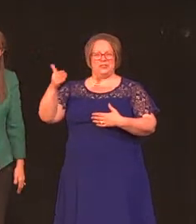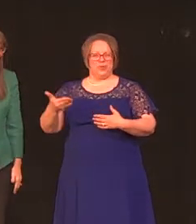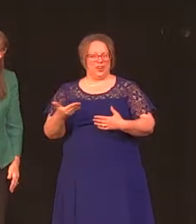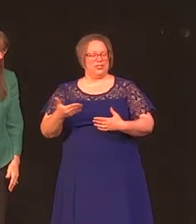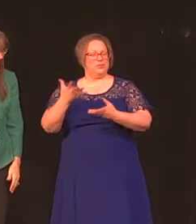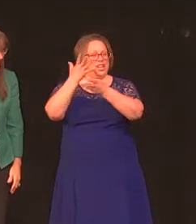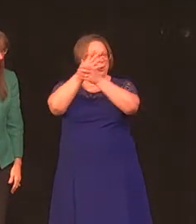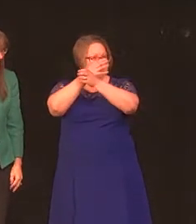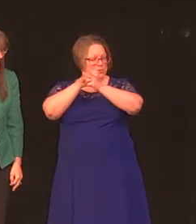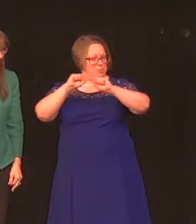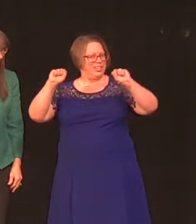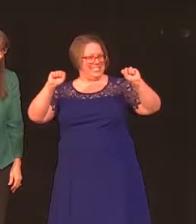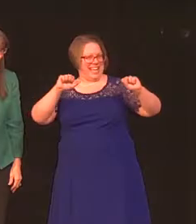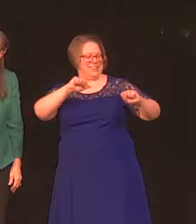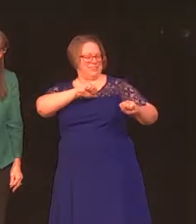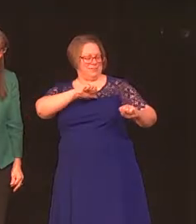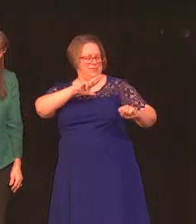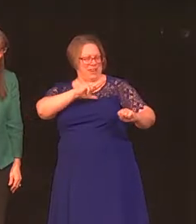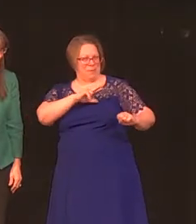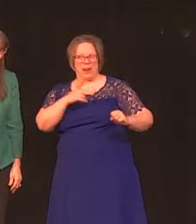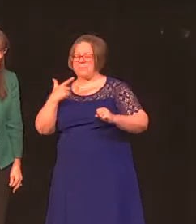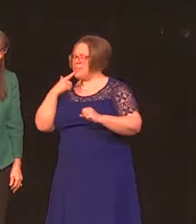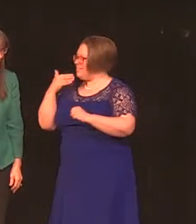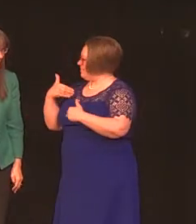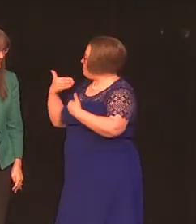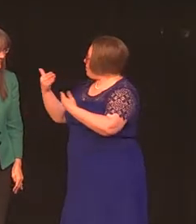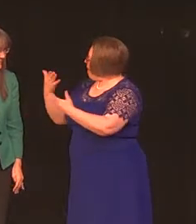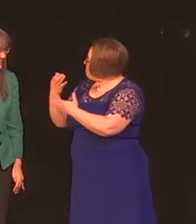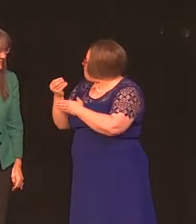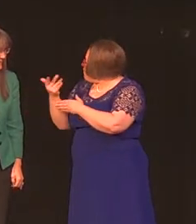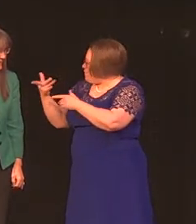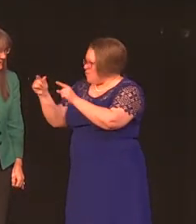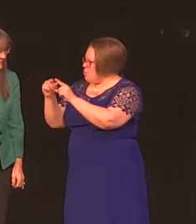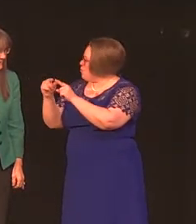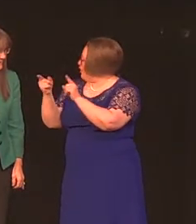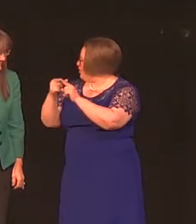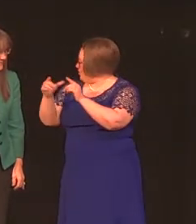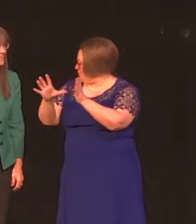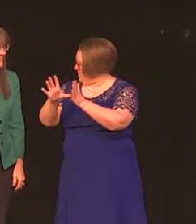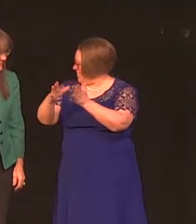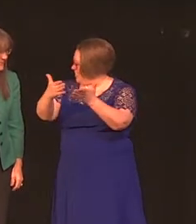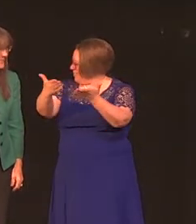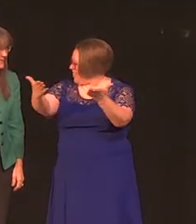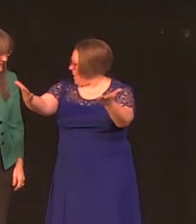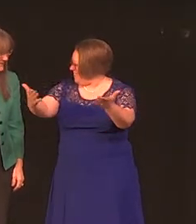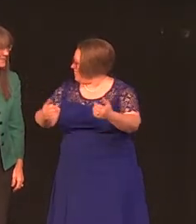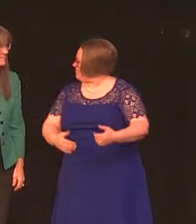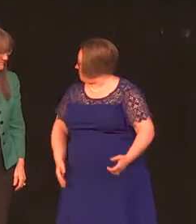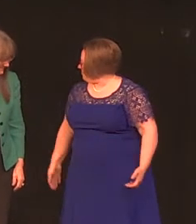I would like to introduce our superintendent, Annette Reichman, if you have any words to our graduating